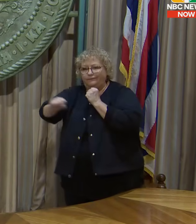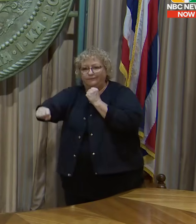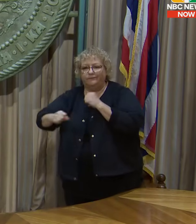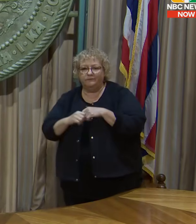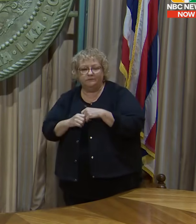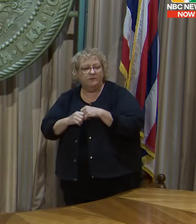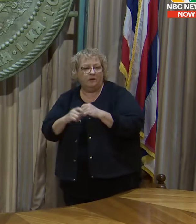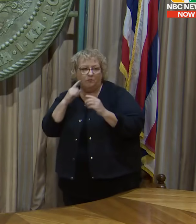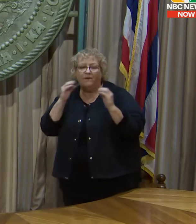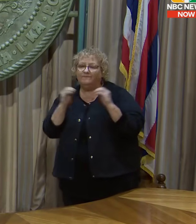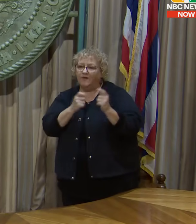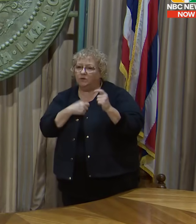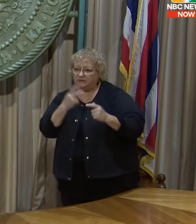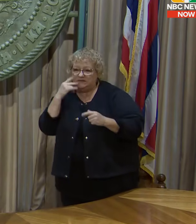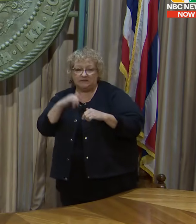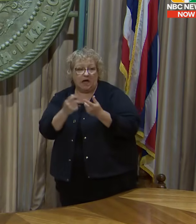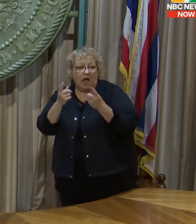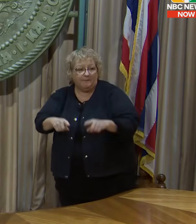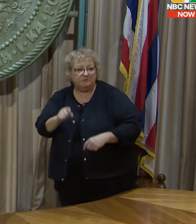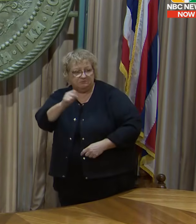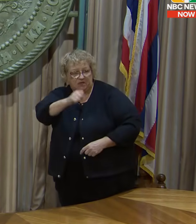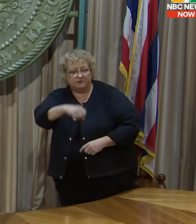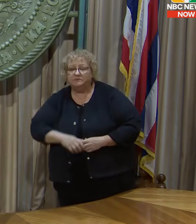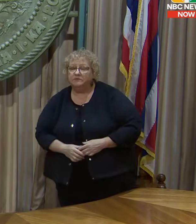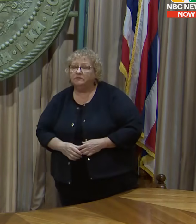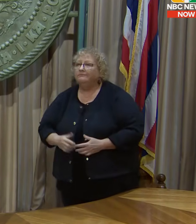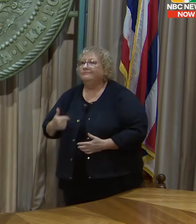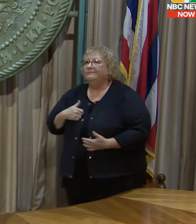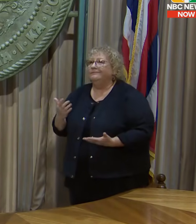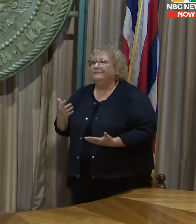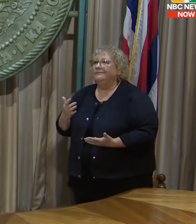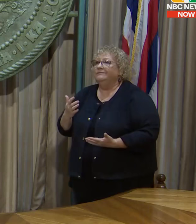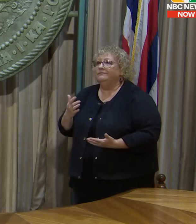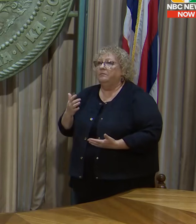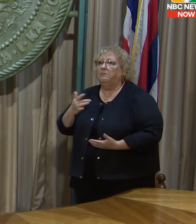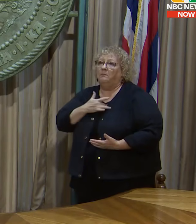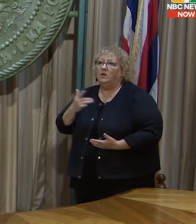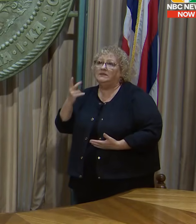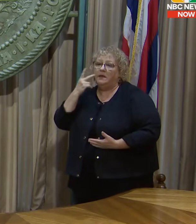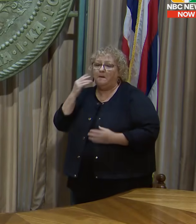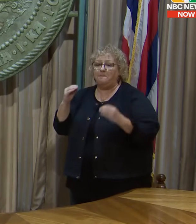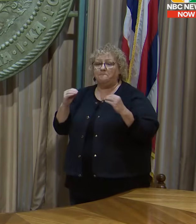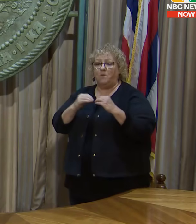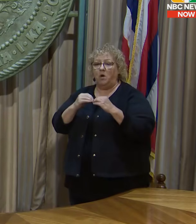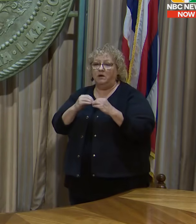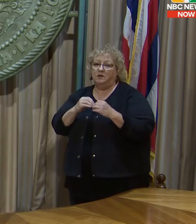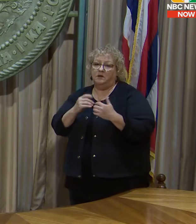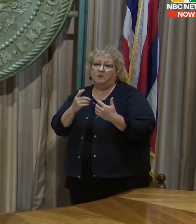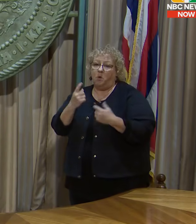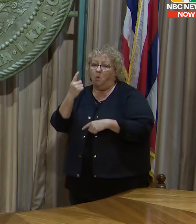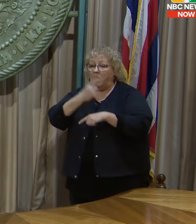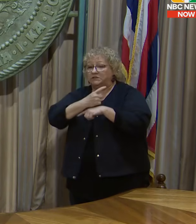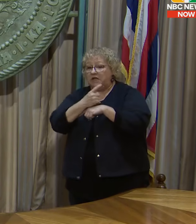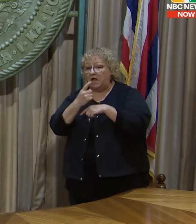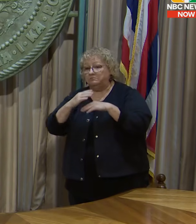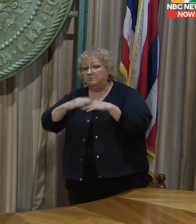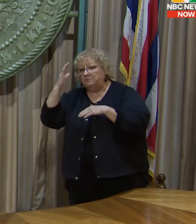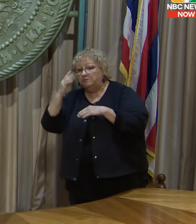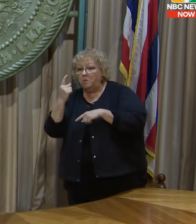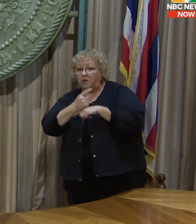see much more quick turnaround times on that. In fact, very likely we'll be seeing turnaround times of a day or